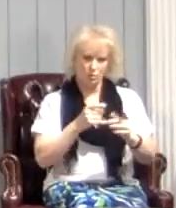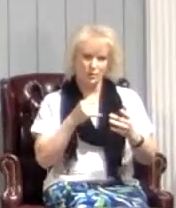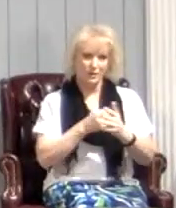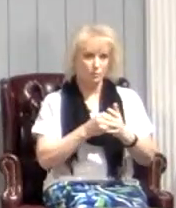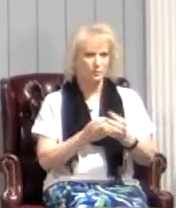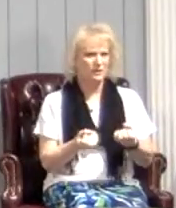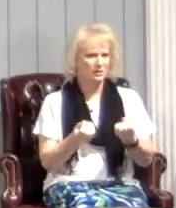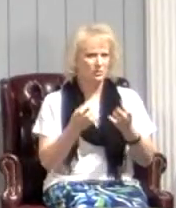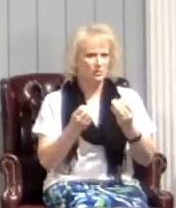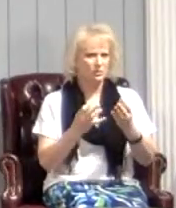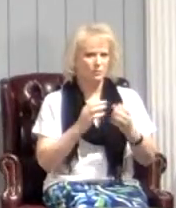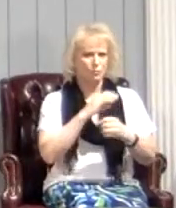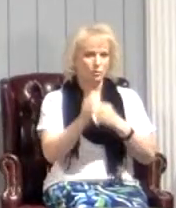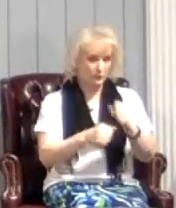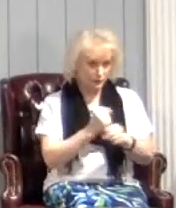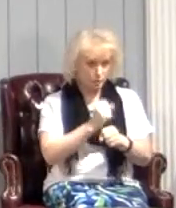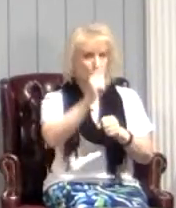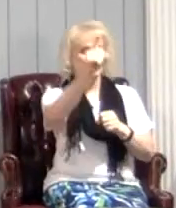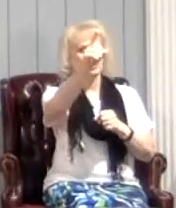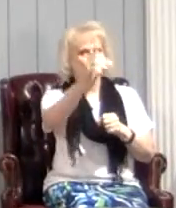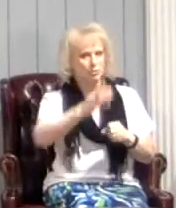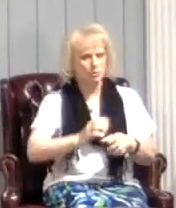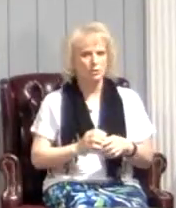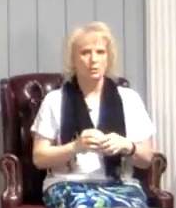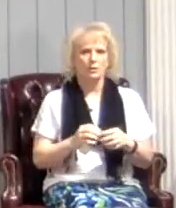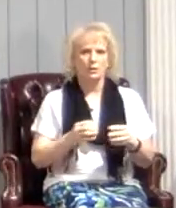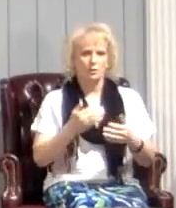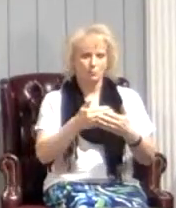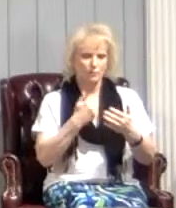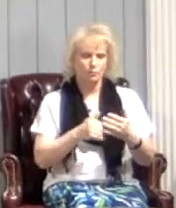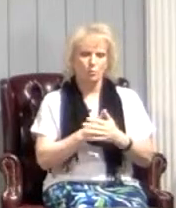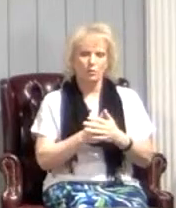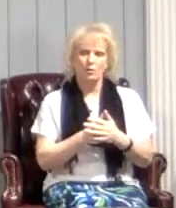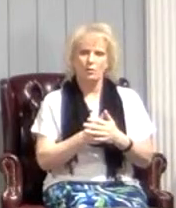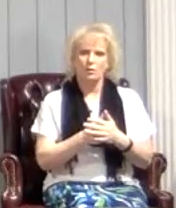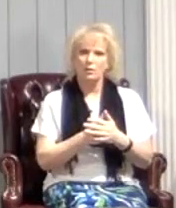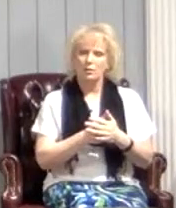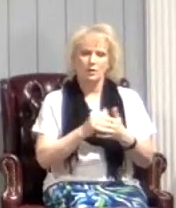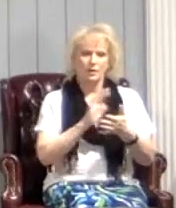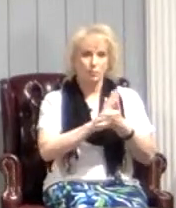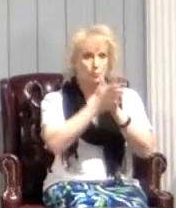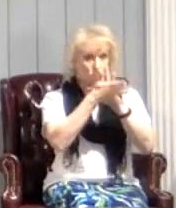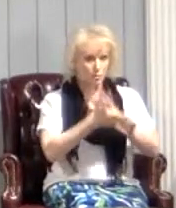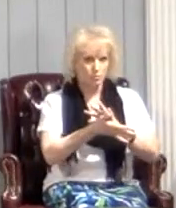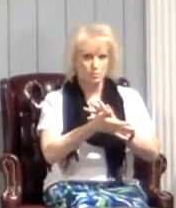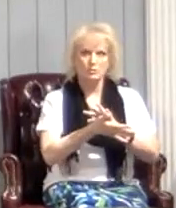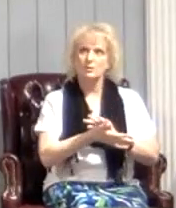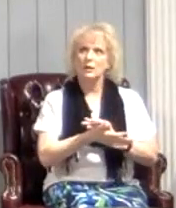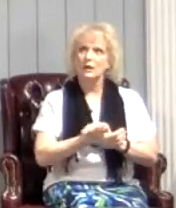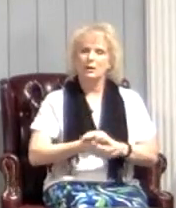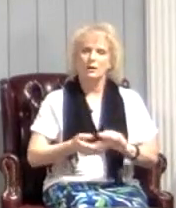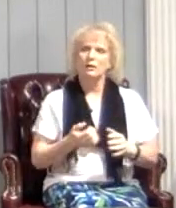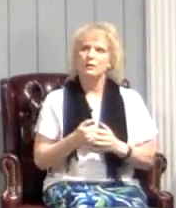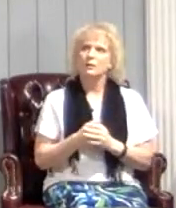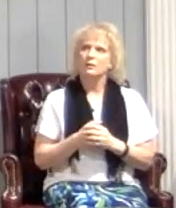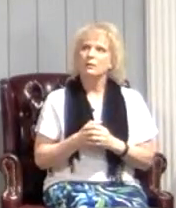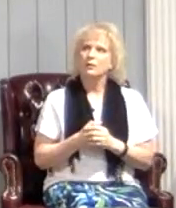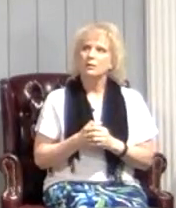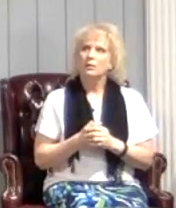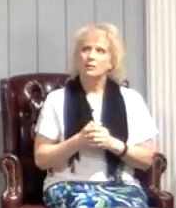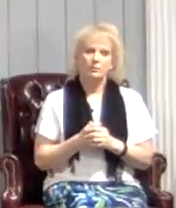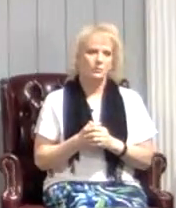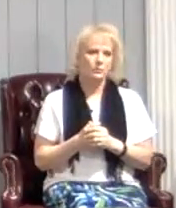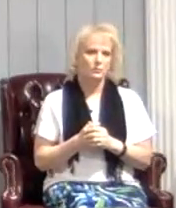before they'd actually produce many blueberries, and it looked like this year was going to be the year. They did produce this year a little bit. I